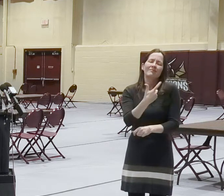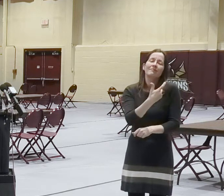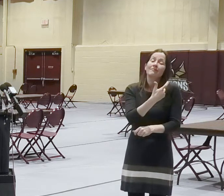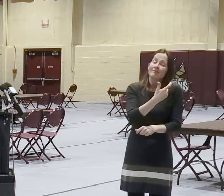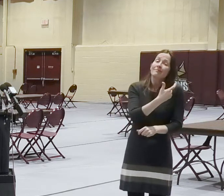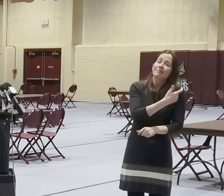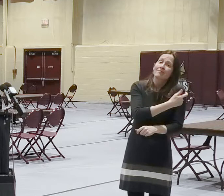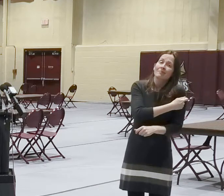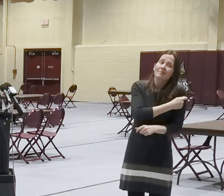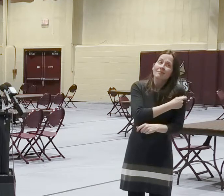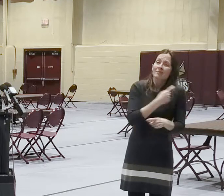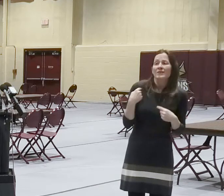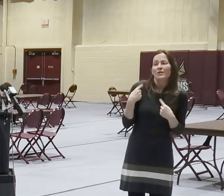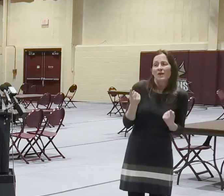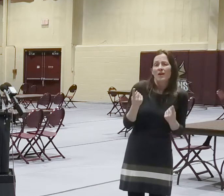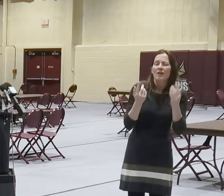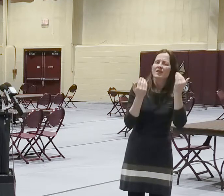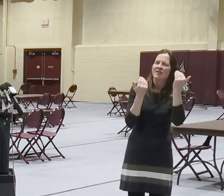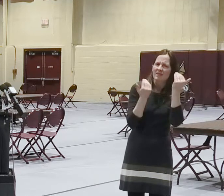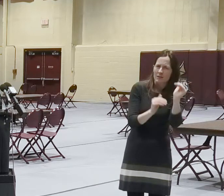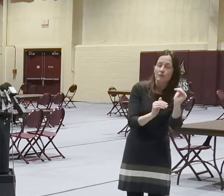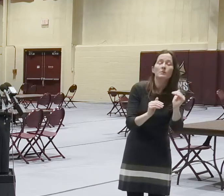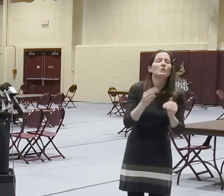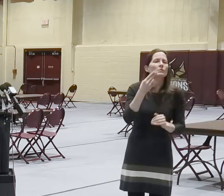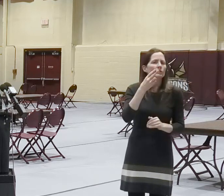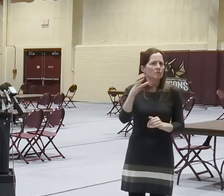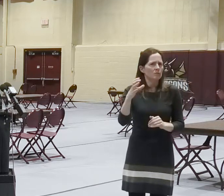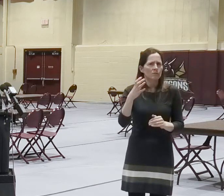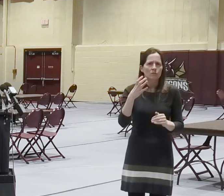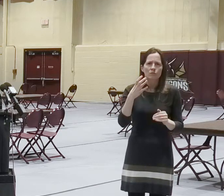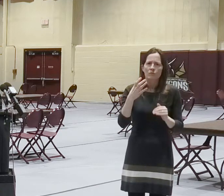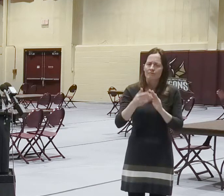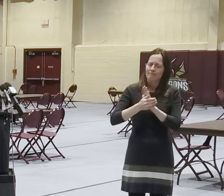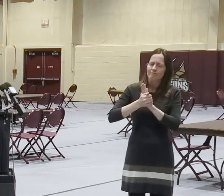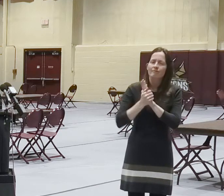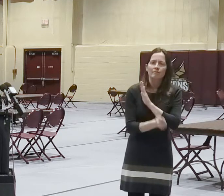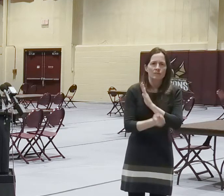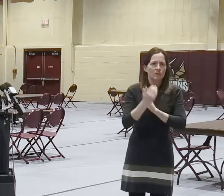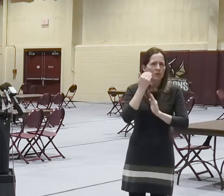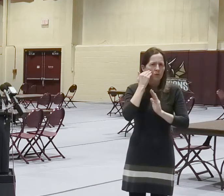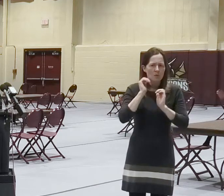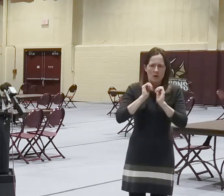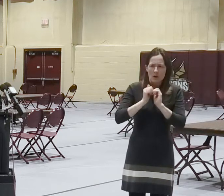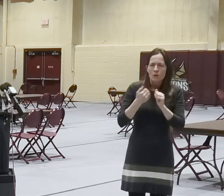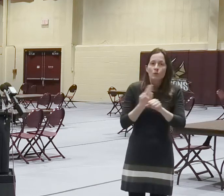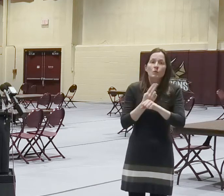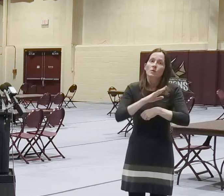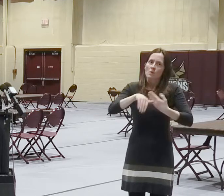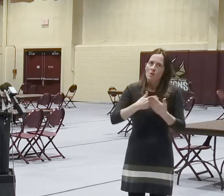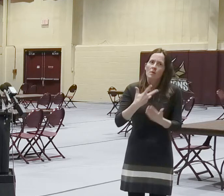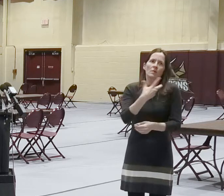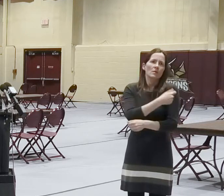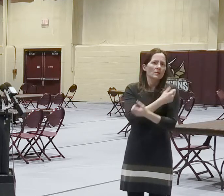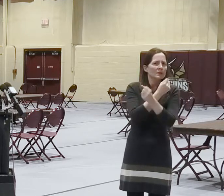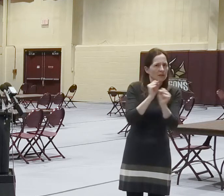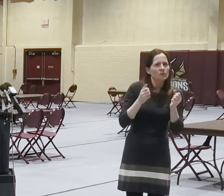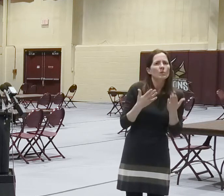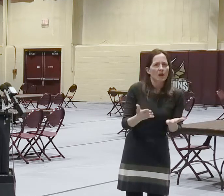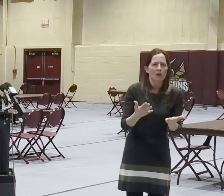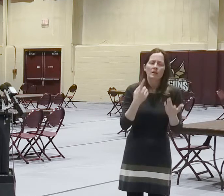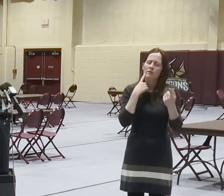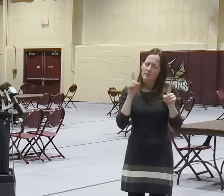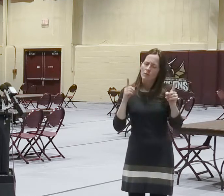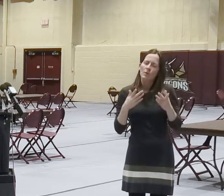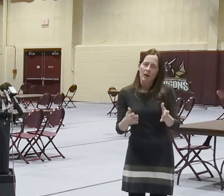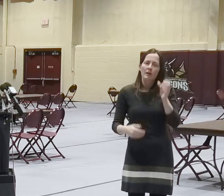Health Department is very efficient about utilizing all vaccines safely and effectively. Just before this event,